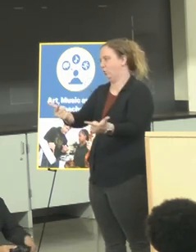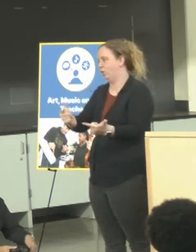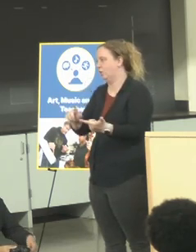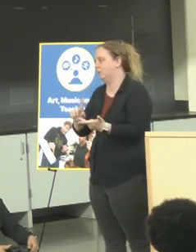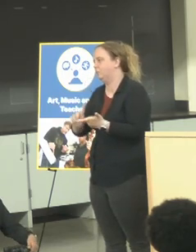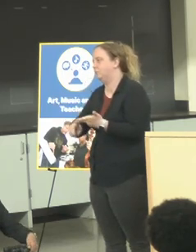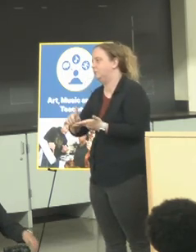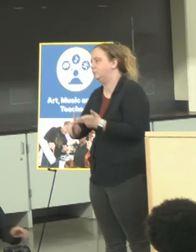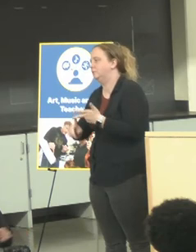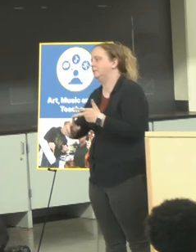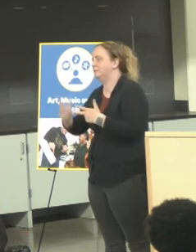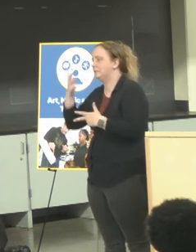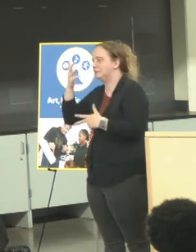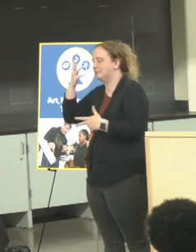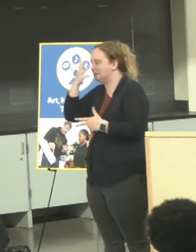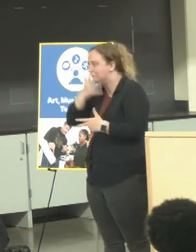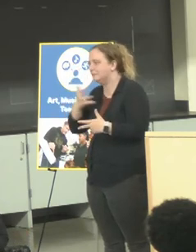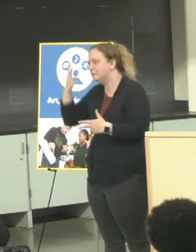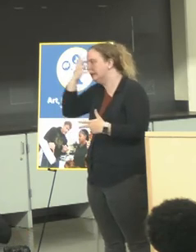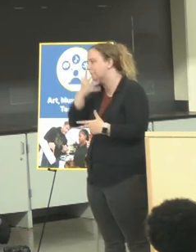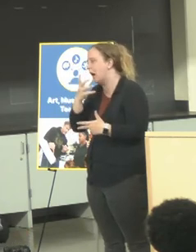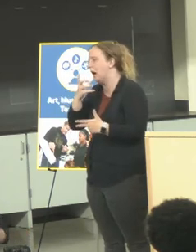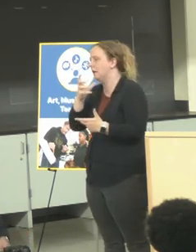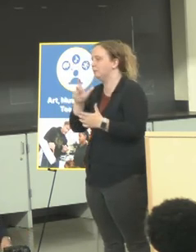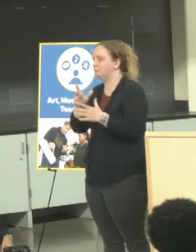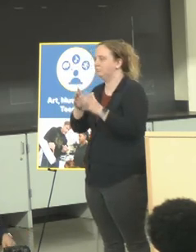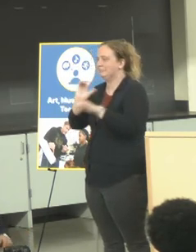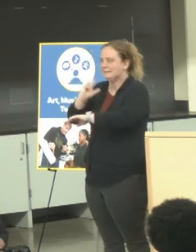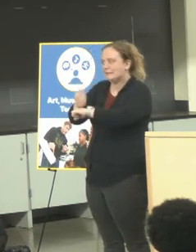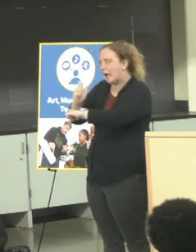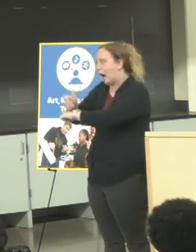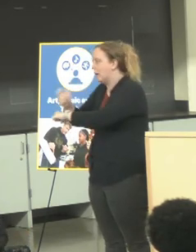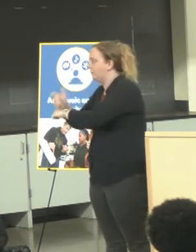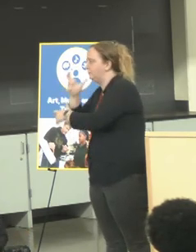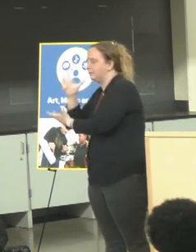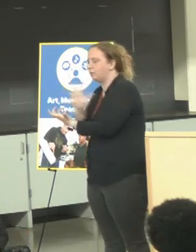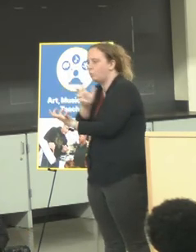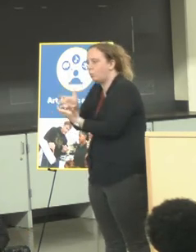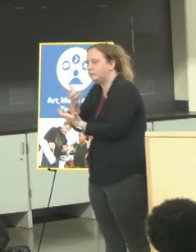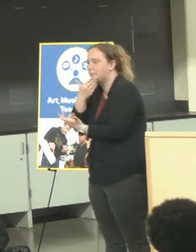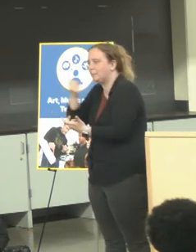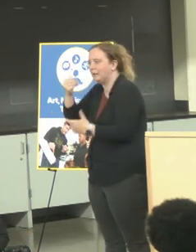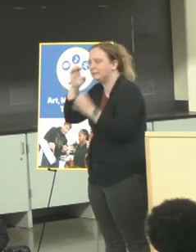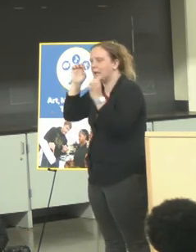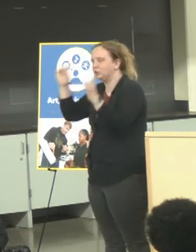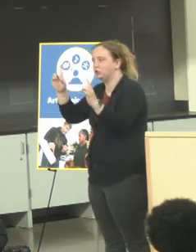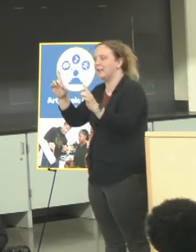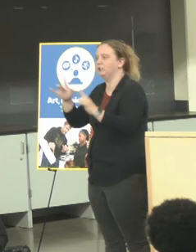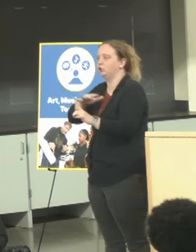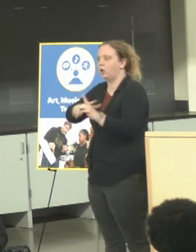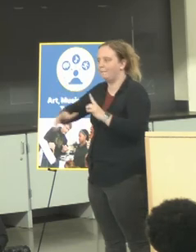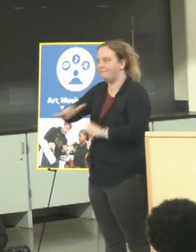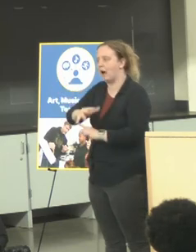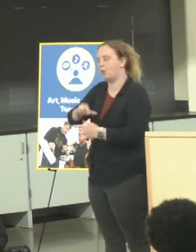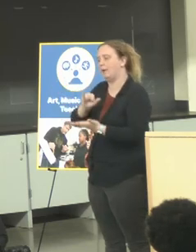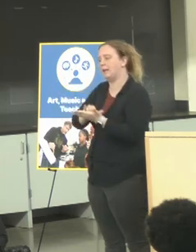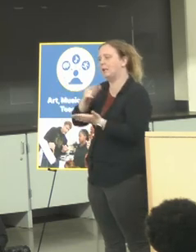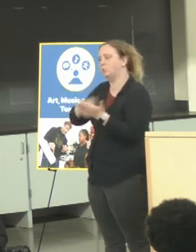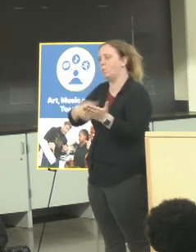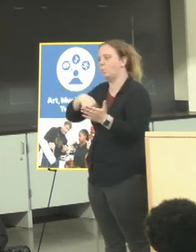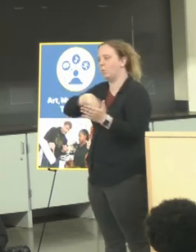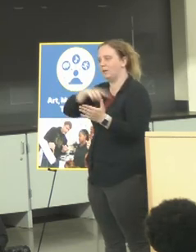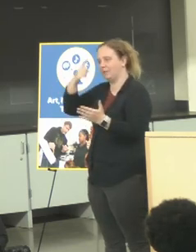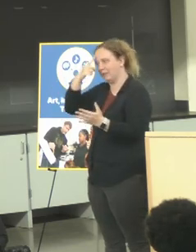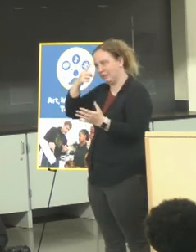not conform to the best educational environment. That's part of the factors that we're thinking about in which buildings would be closed. If a site